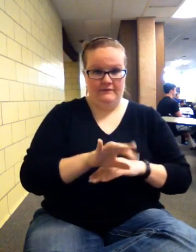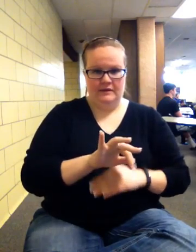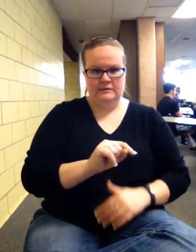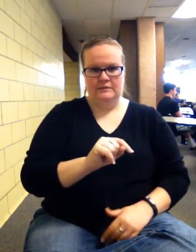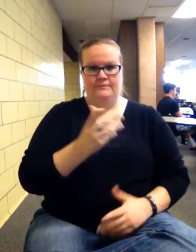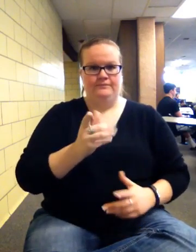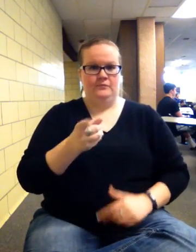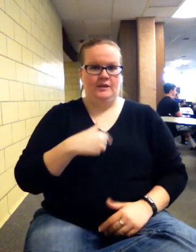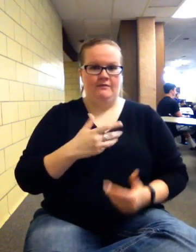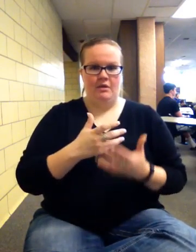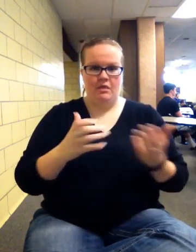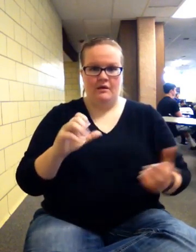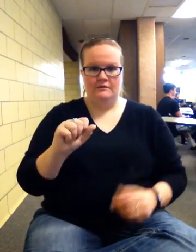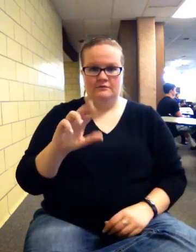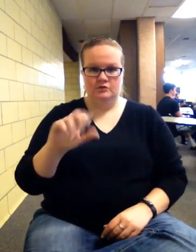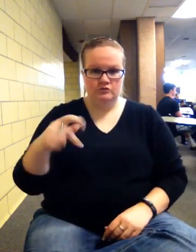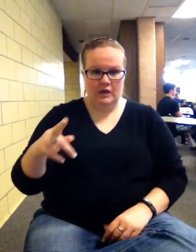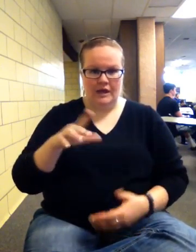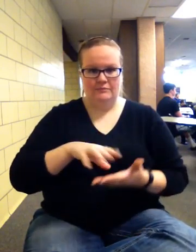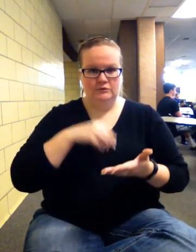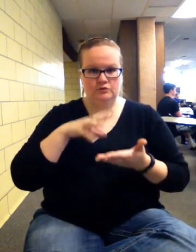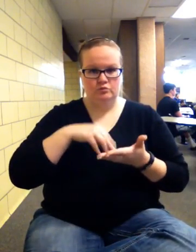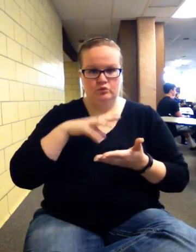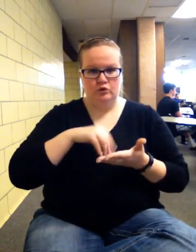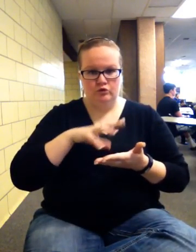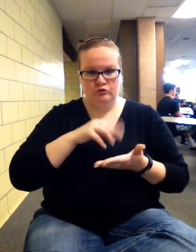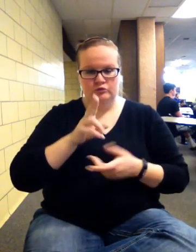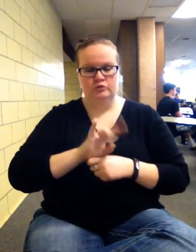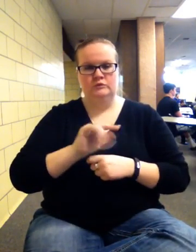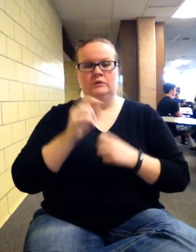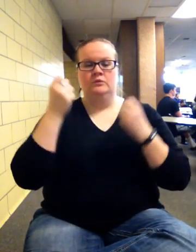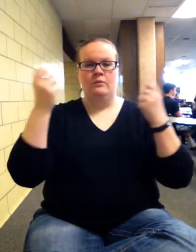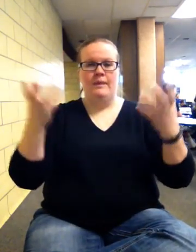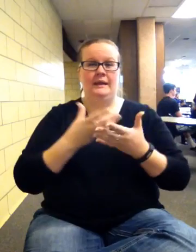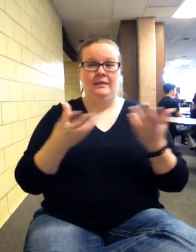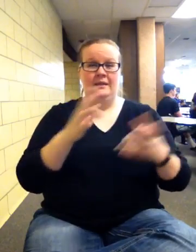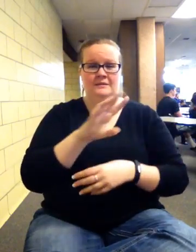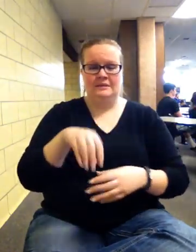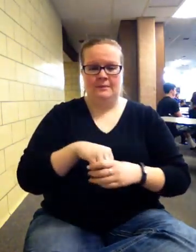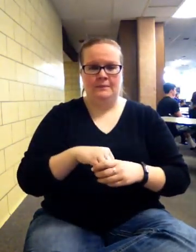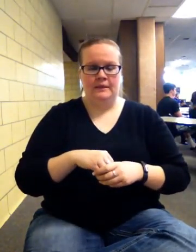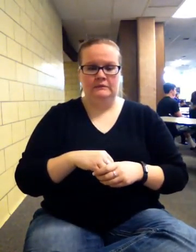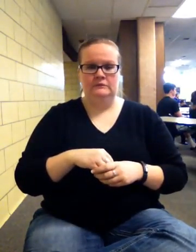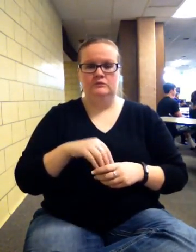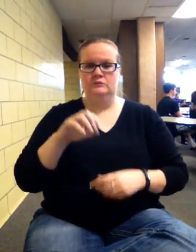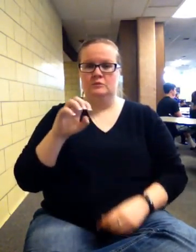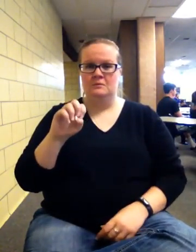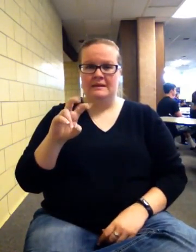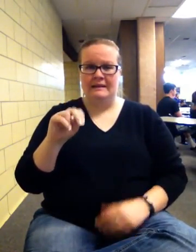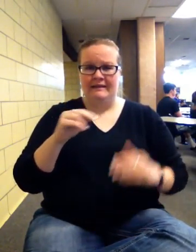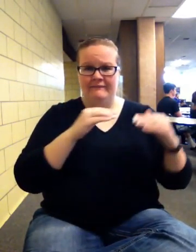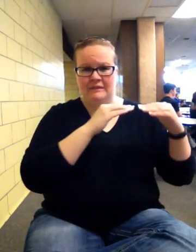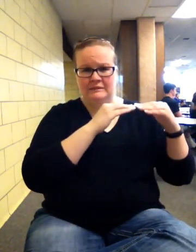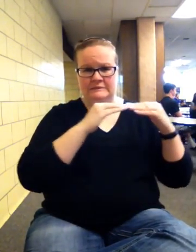a lot of scrap as you can first start to learn to use it. So a lot of things will start to come into play. So even cash flows is not a good thing. So as we're